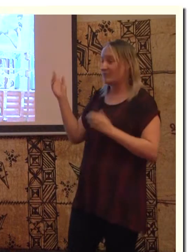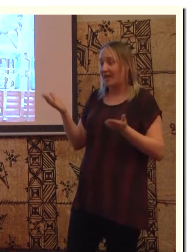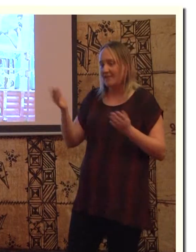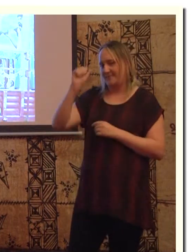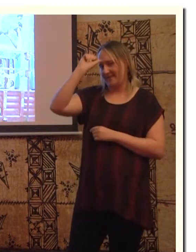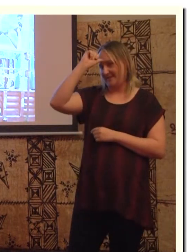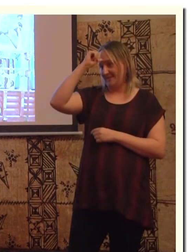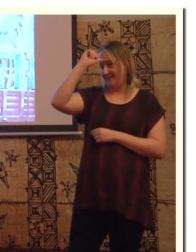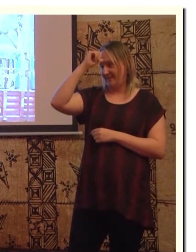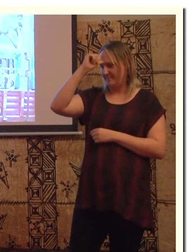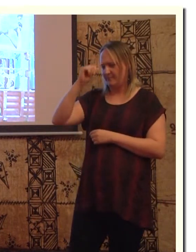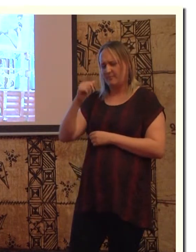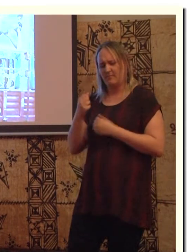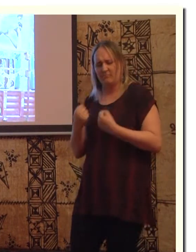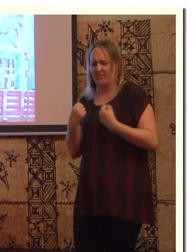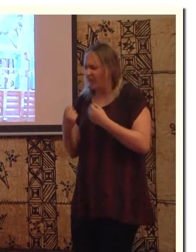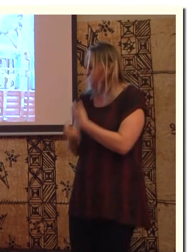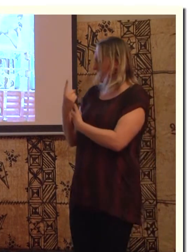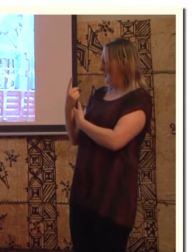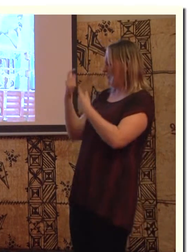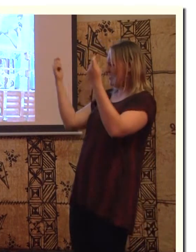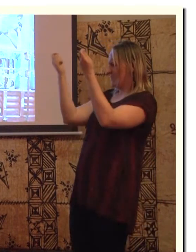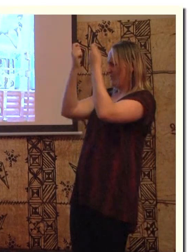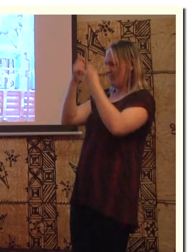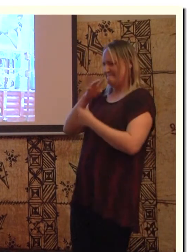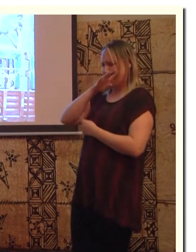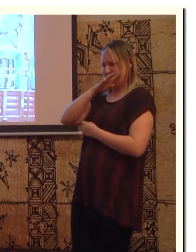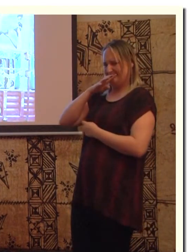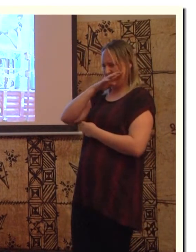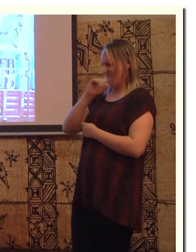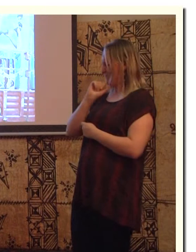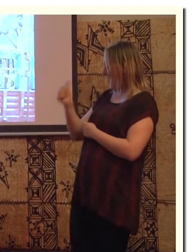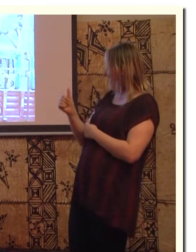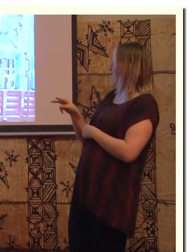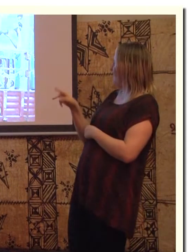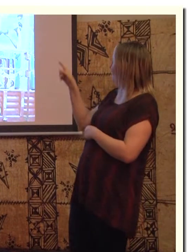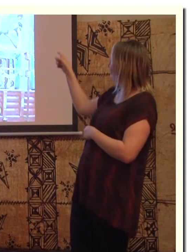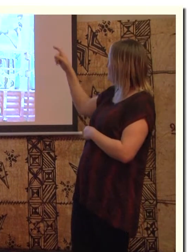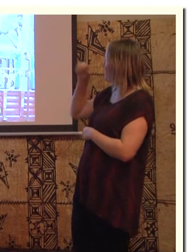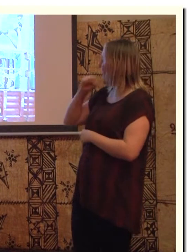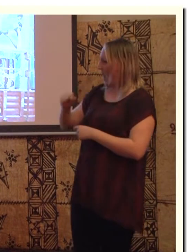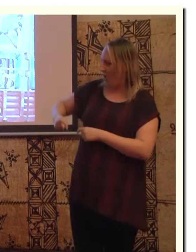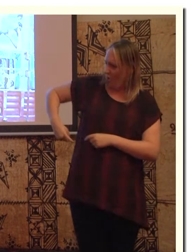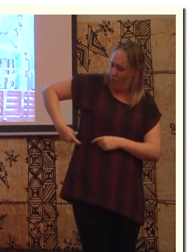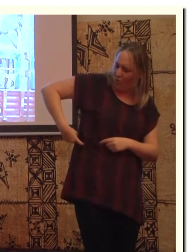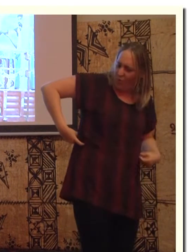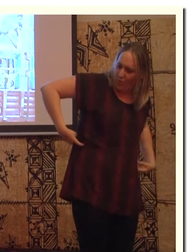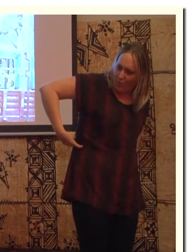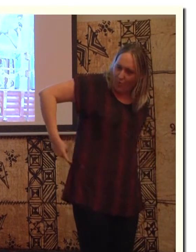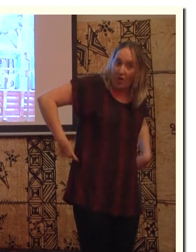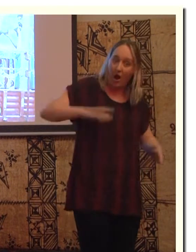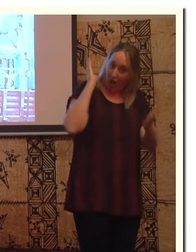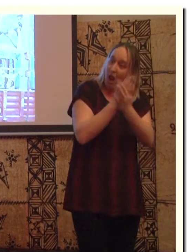see what the cultures there is like. This slide's from India. And as we were driving along, we saw the celebration